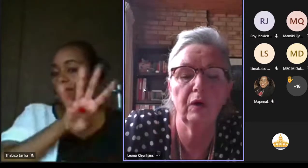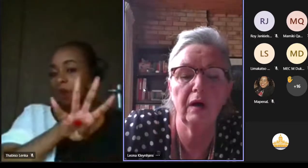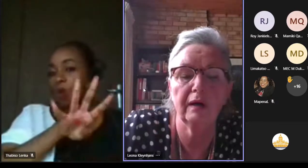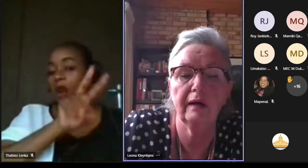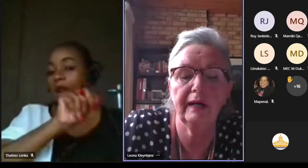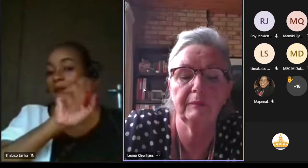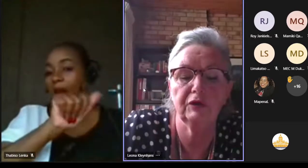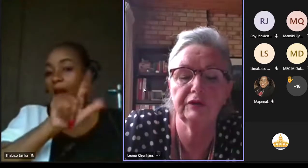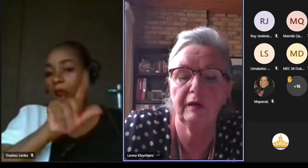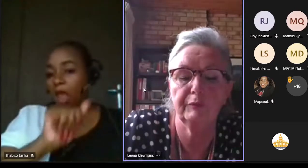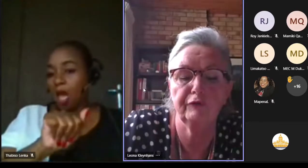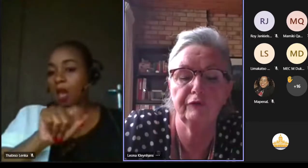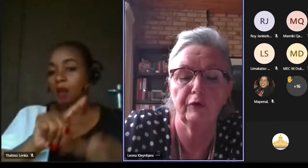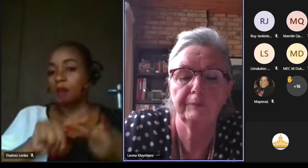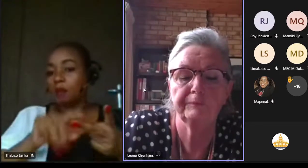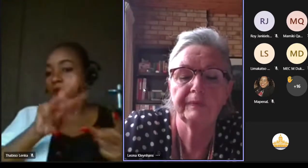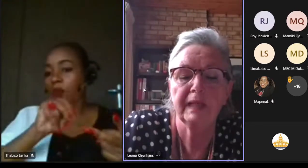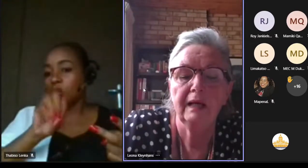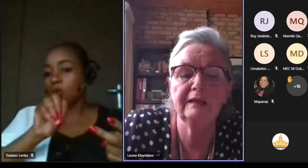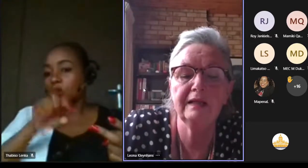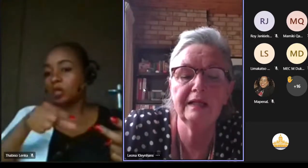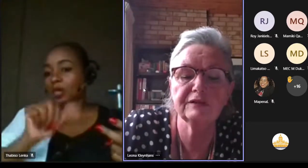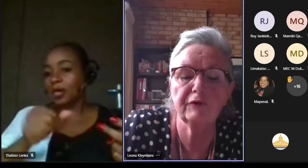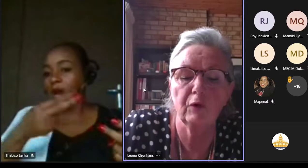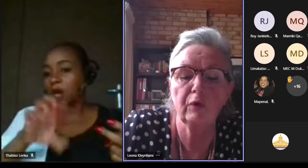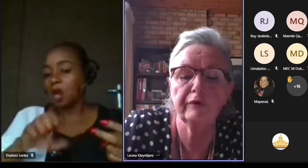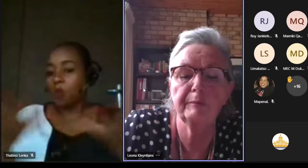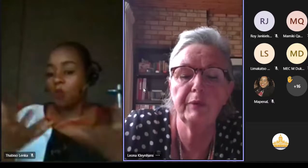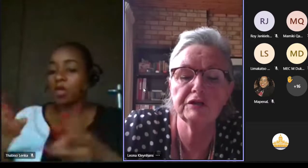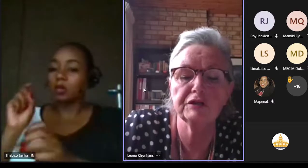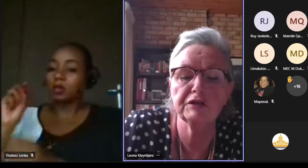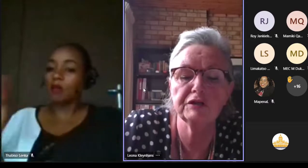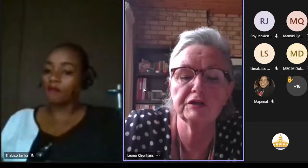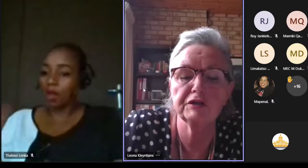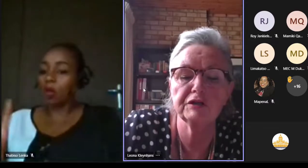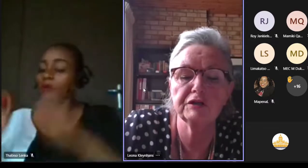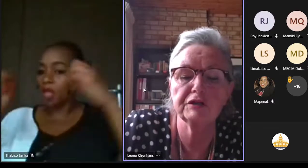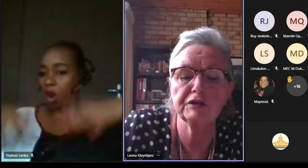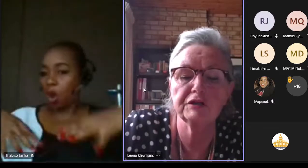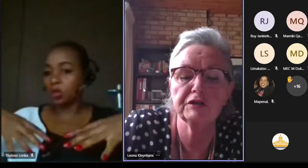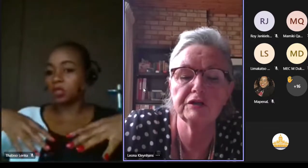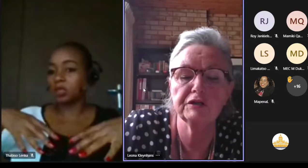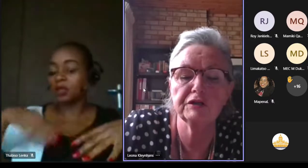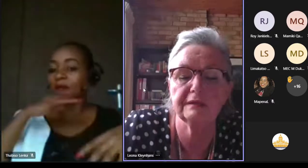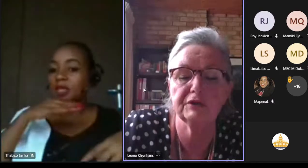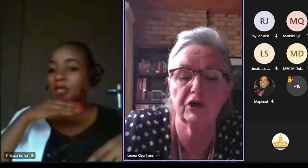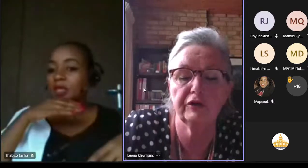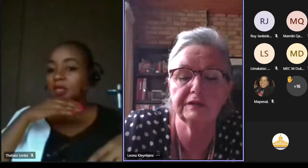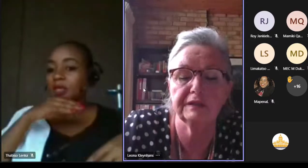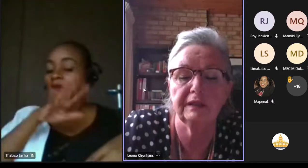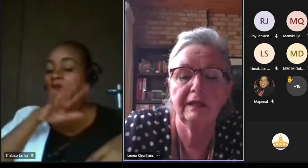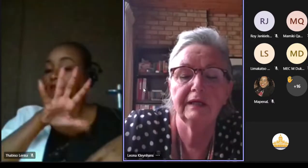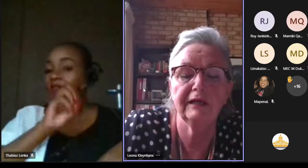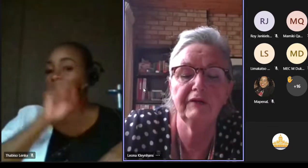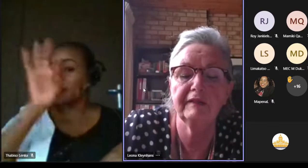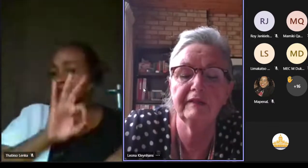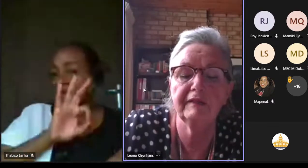Metsimaholo, Mokaka, and Molutiapofung. In these four, the party no longer has a 50%